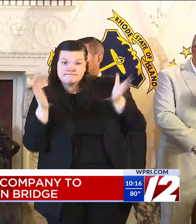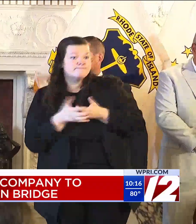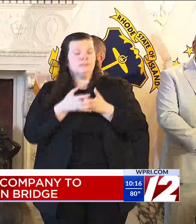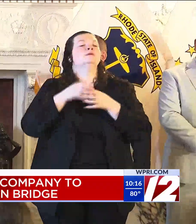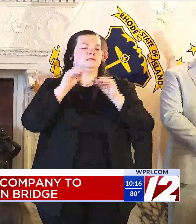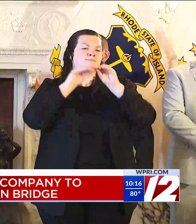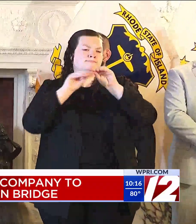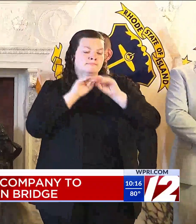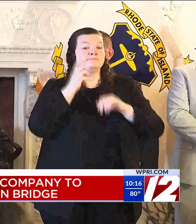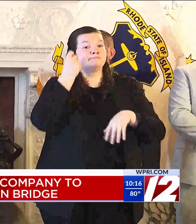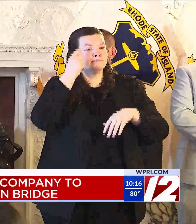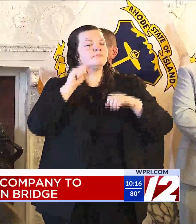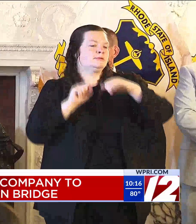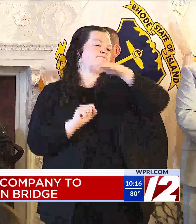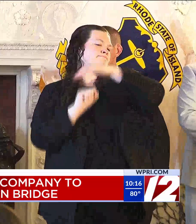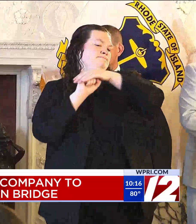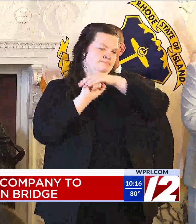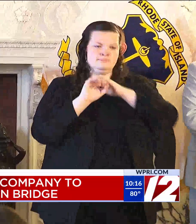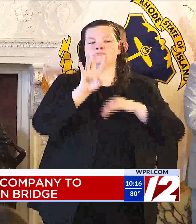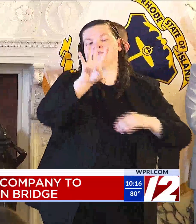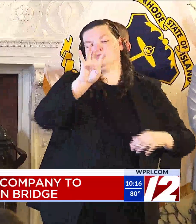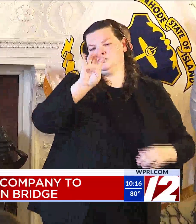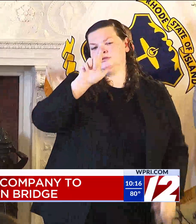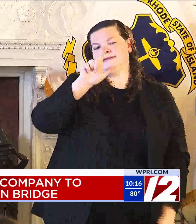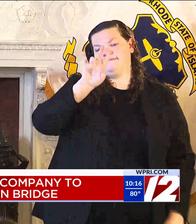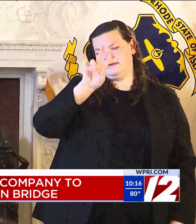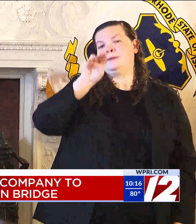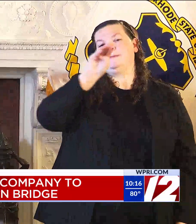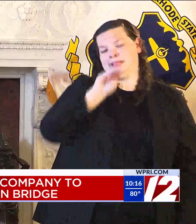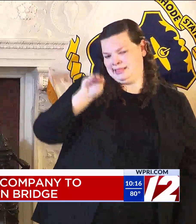Director Alviti will go into further detail